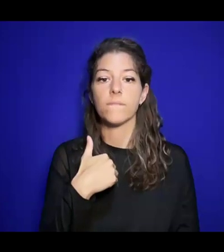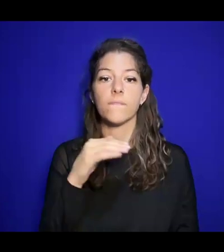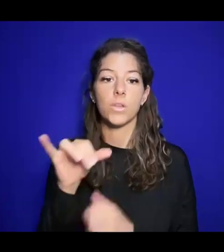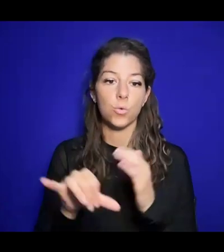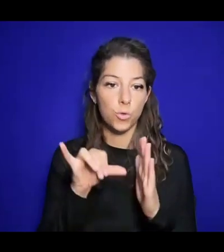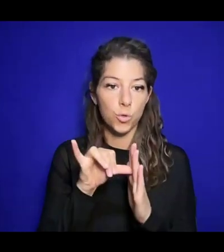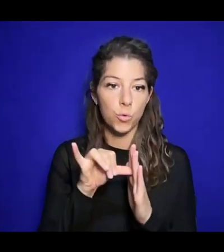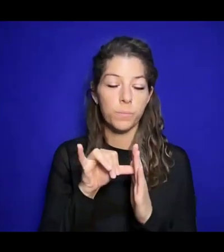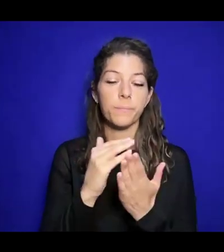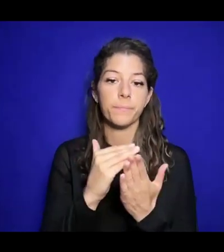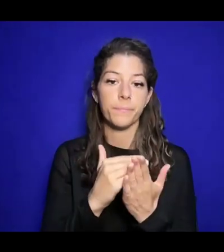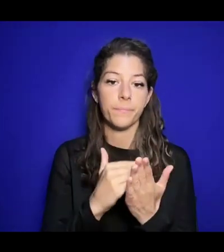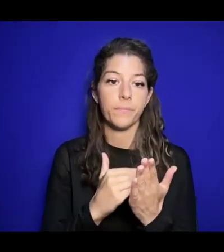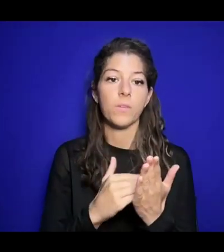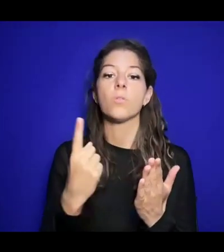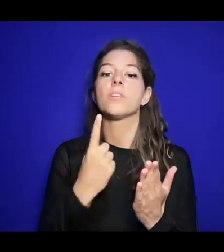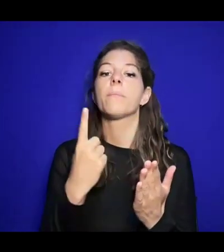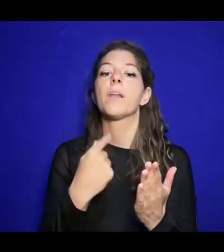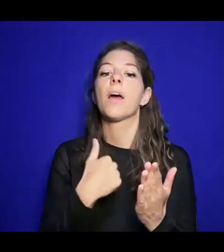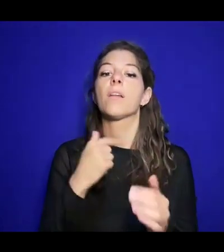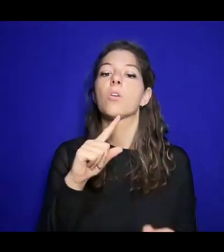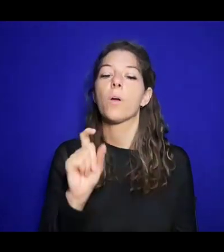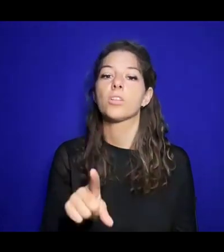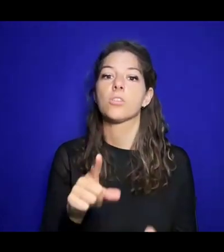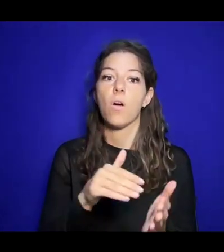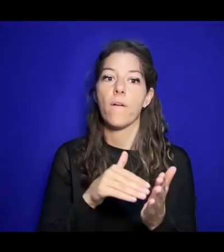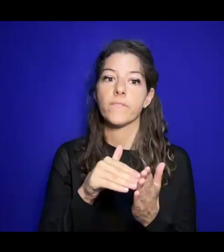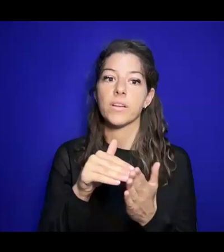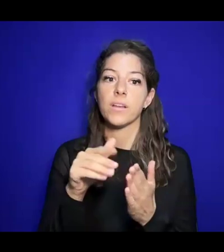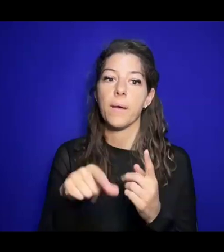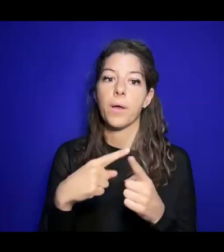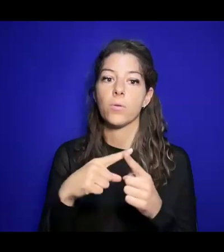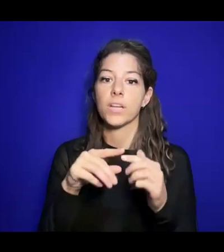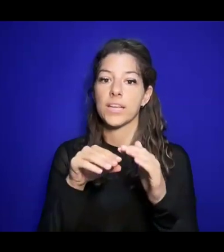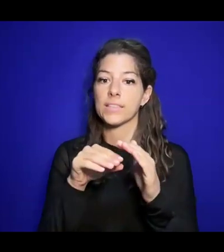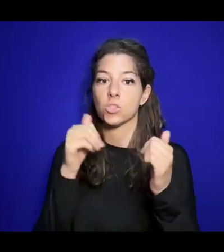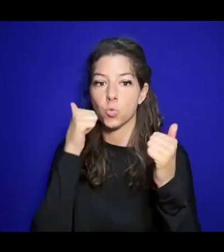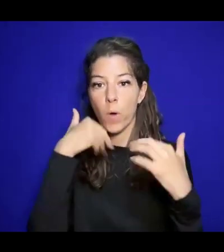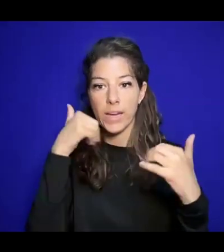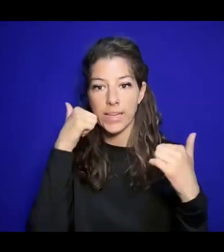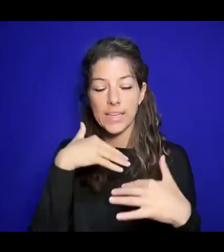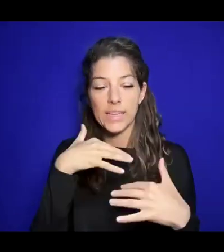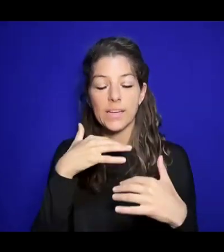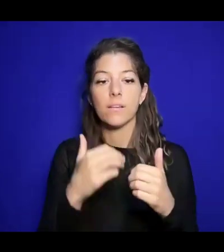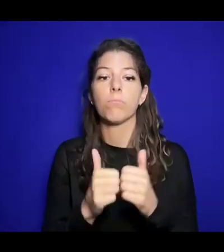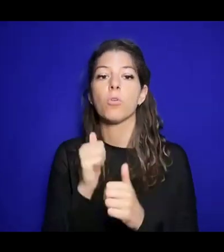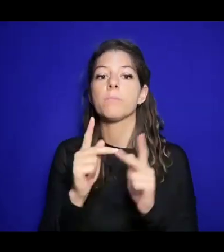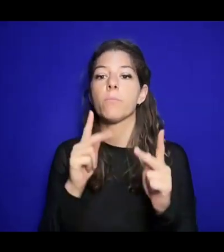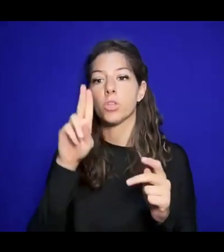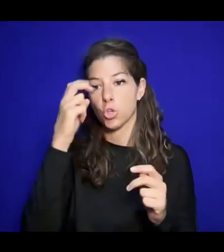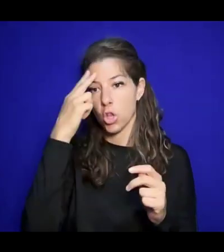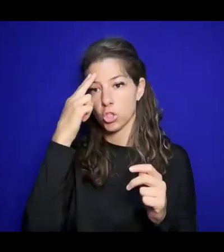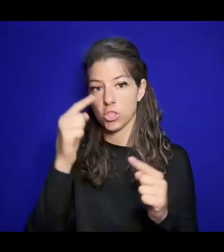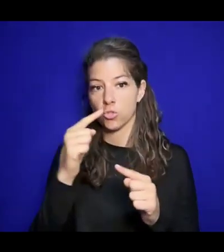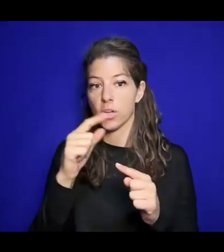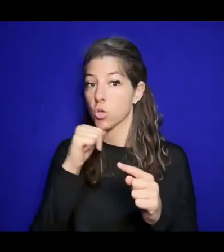YouTube. Oh, here's somebody, we have this question so very often. It's about excessive sweating. Most people who have neurological injury